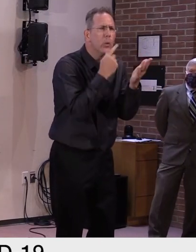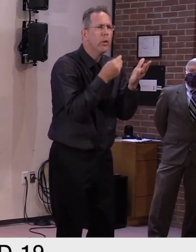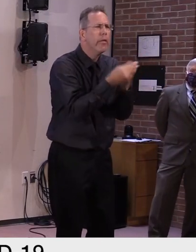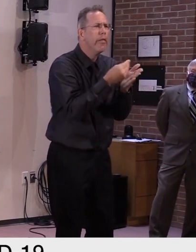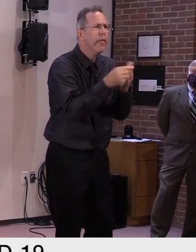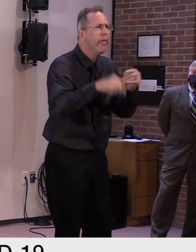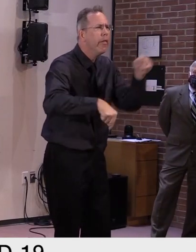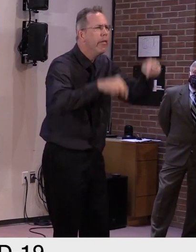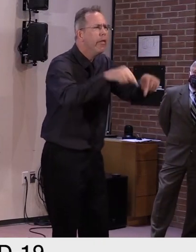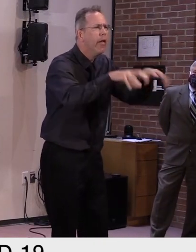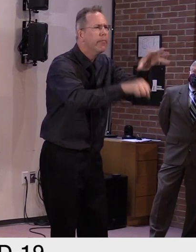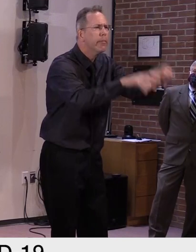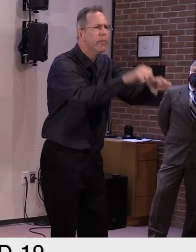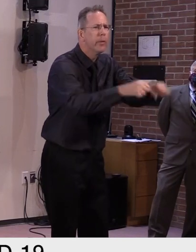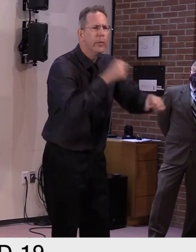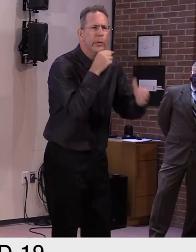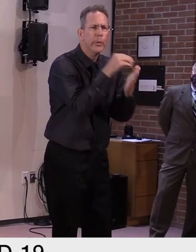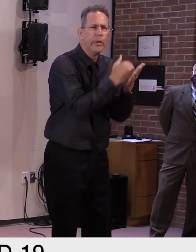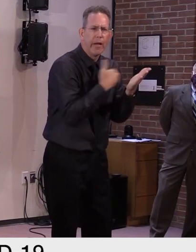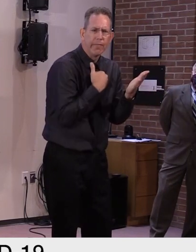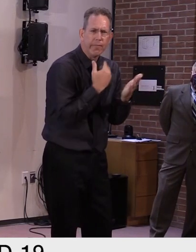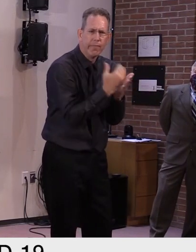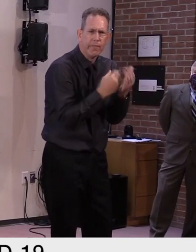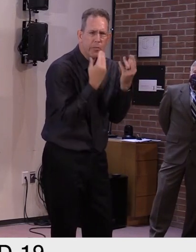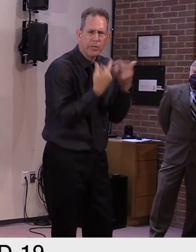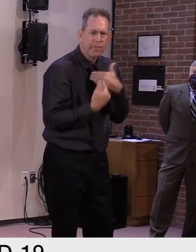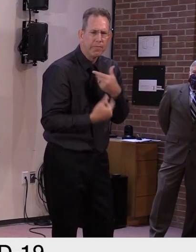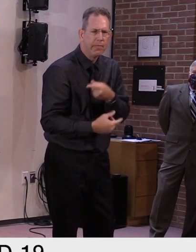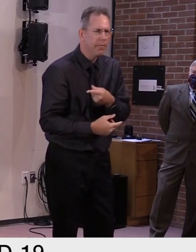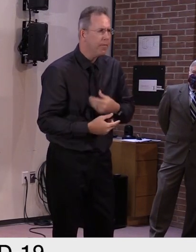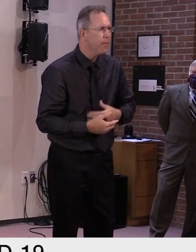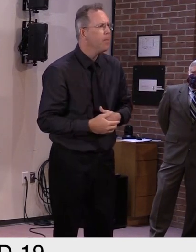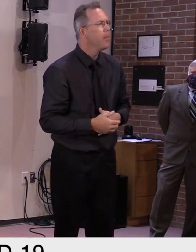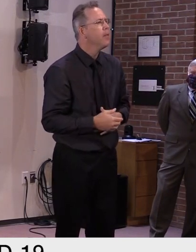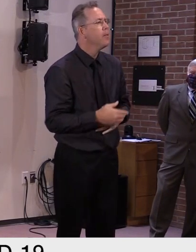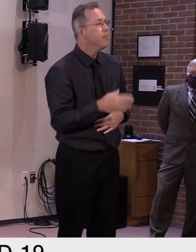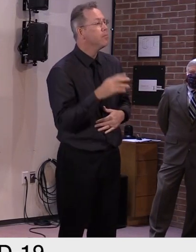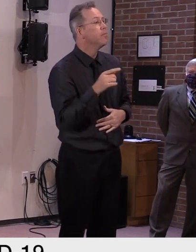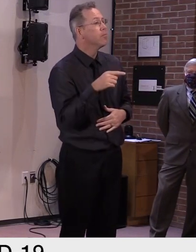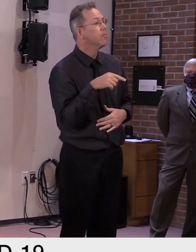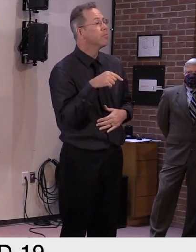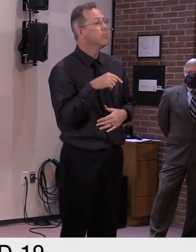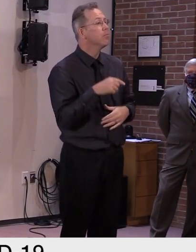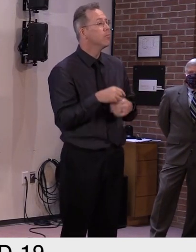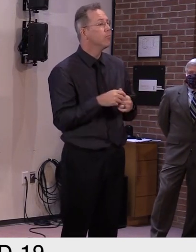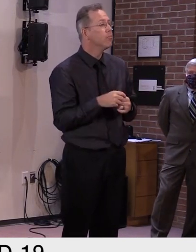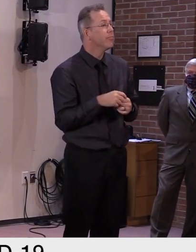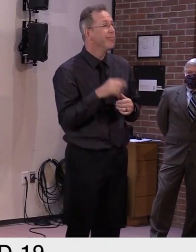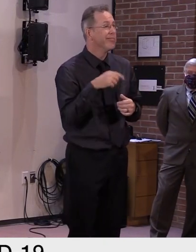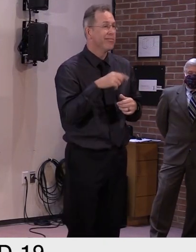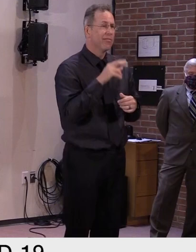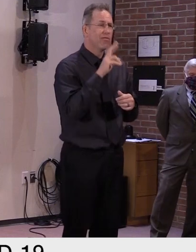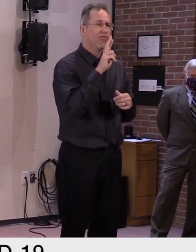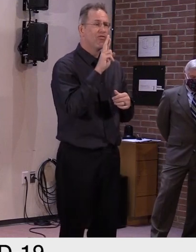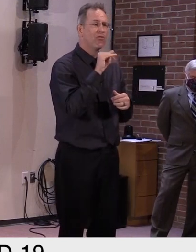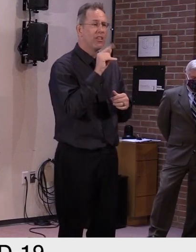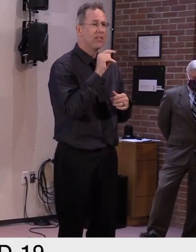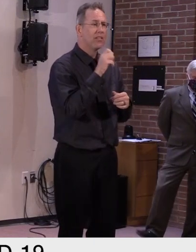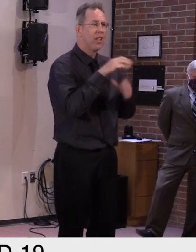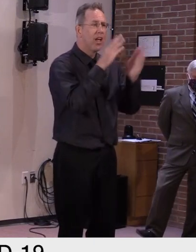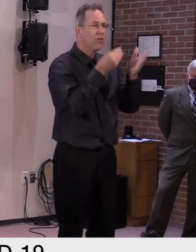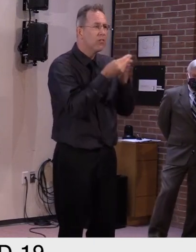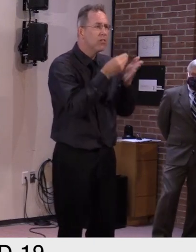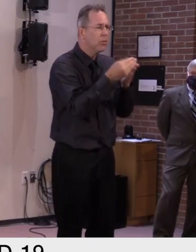of those who have bought homes in Vermont are considering making Vermont their home, which is good news. That's what we need. We had